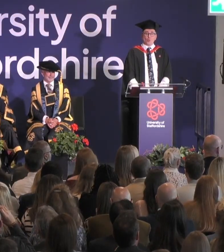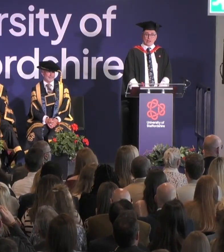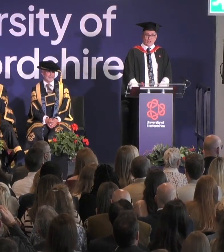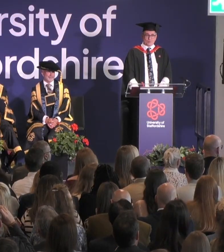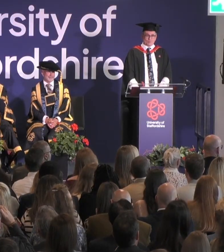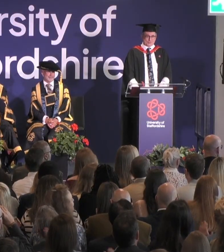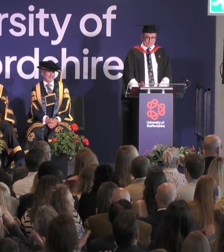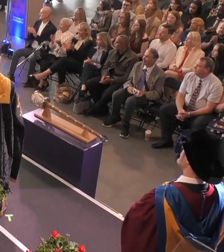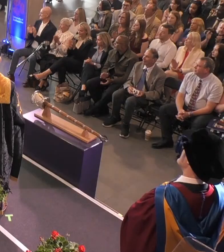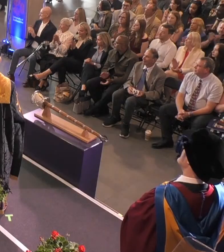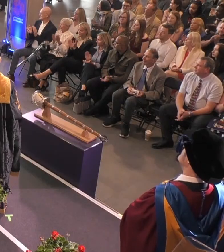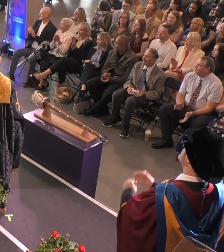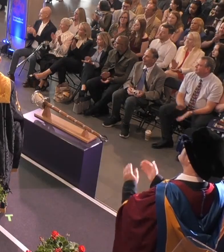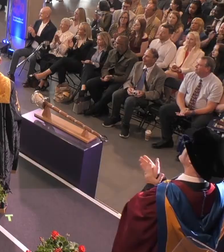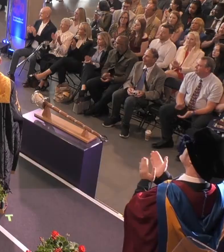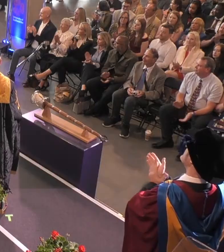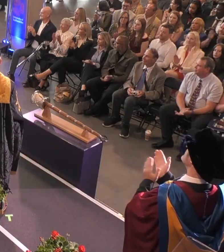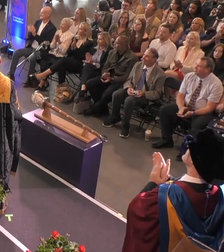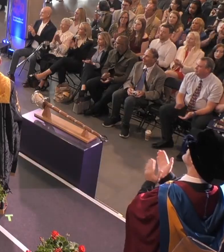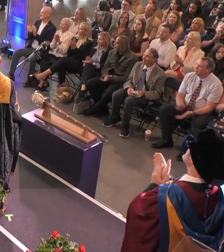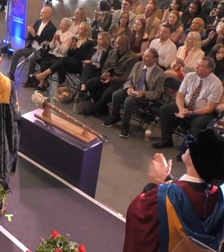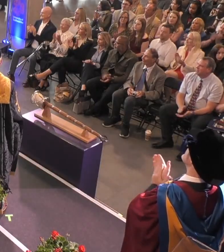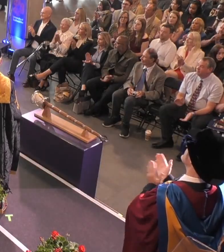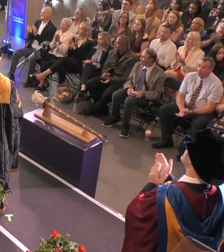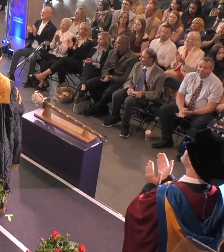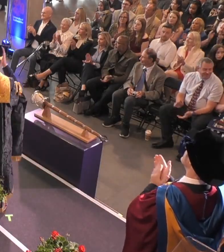Bradley Williams.